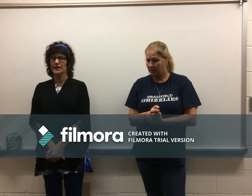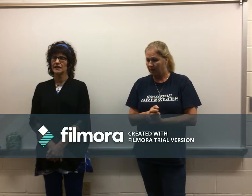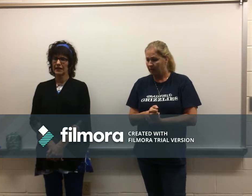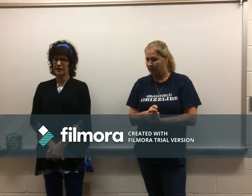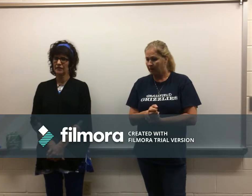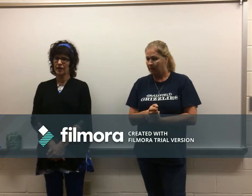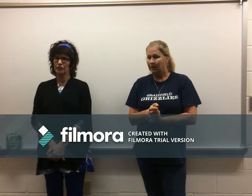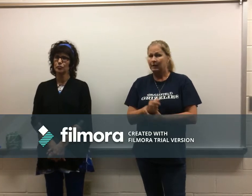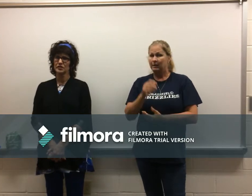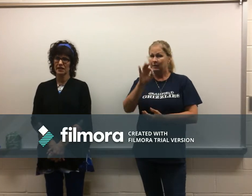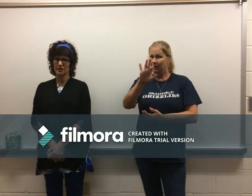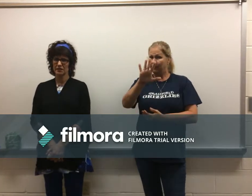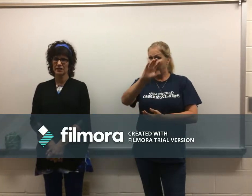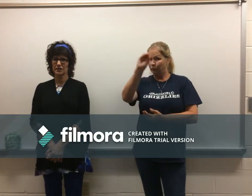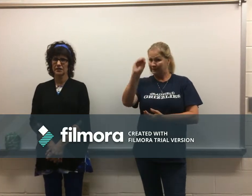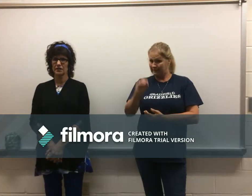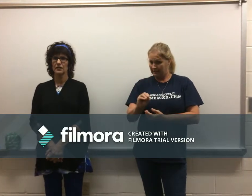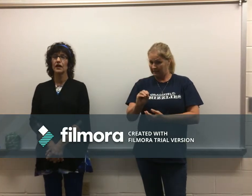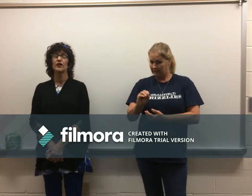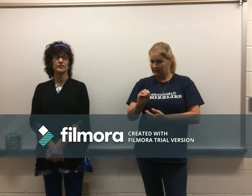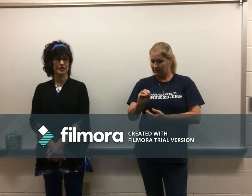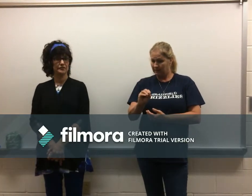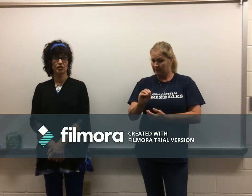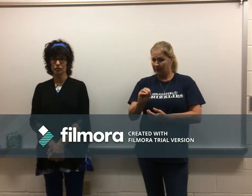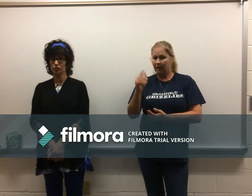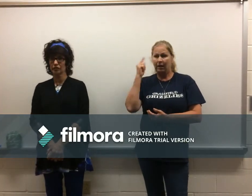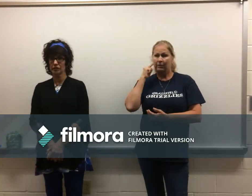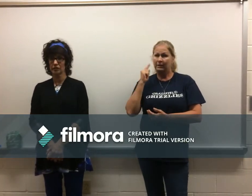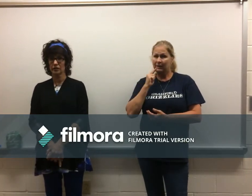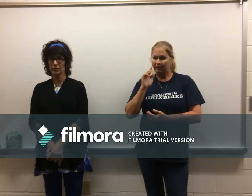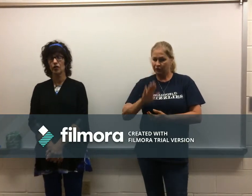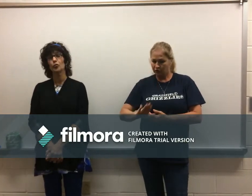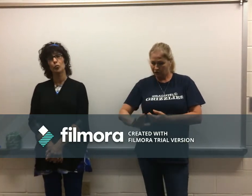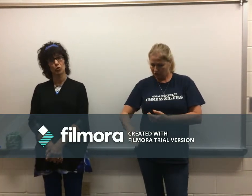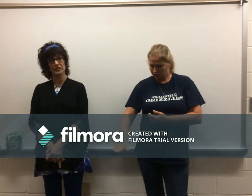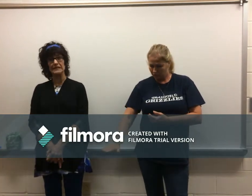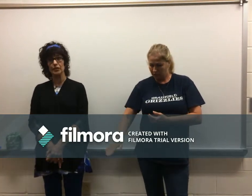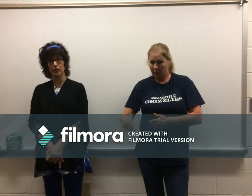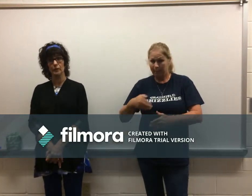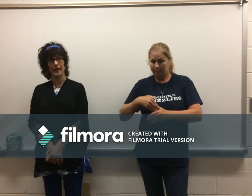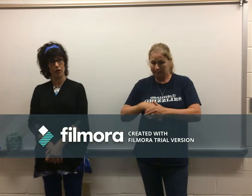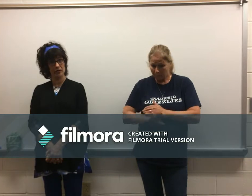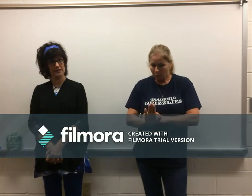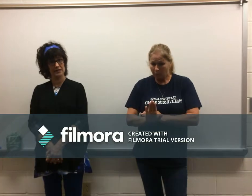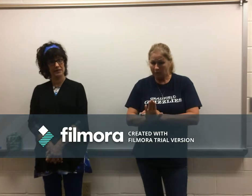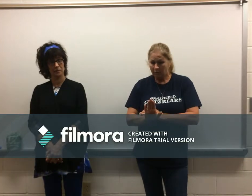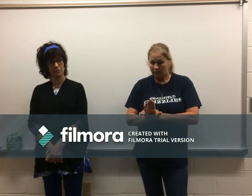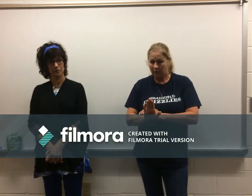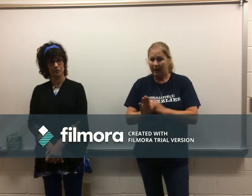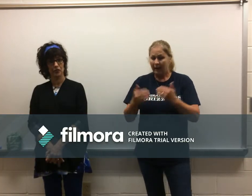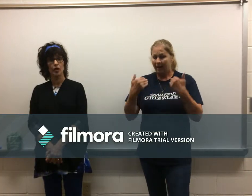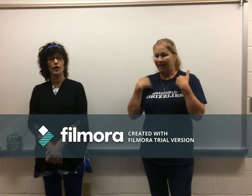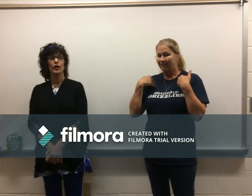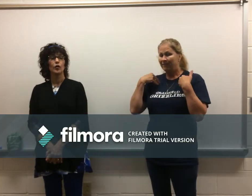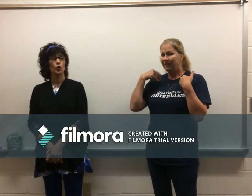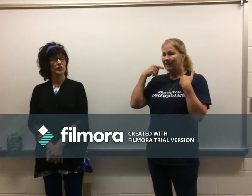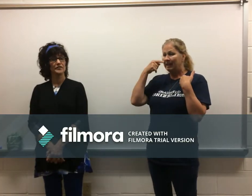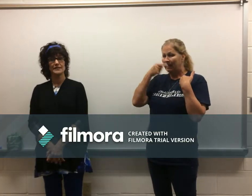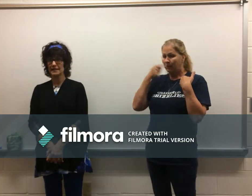that 95% of deaf children are born to hearing parents. One of the